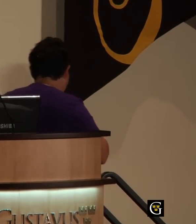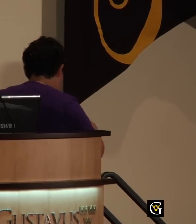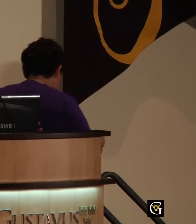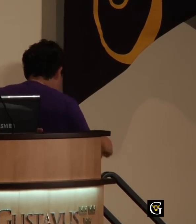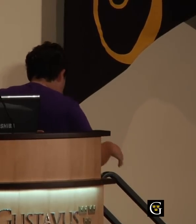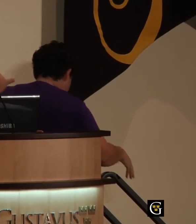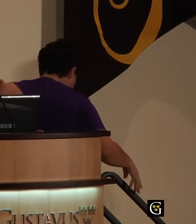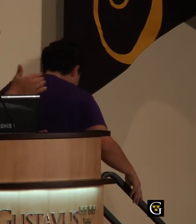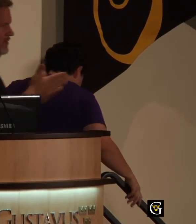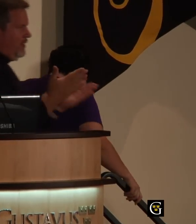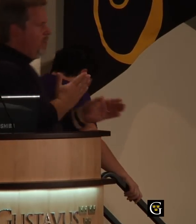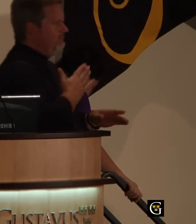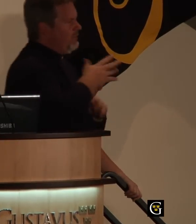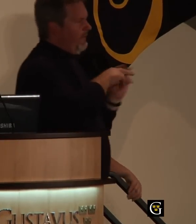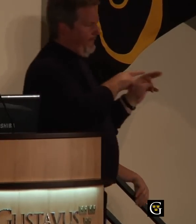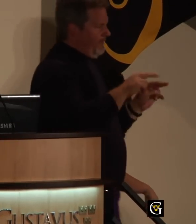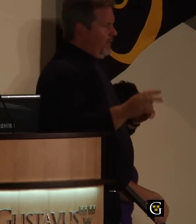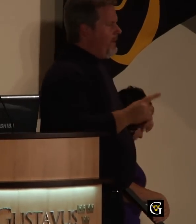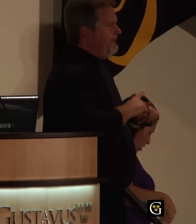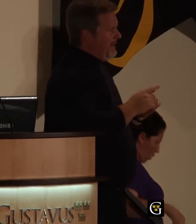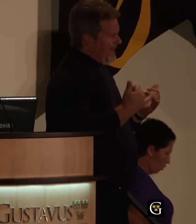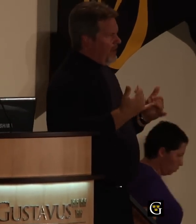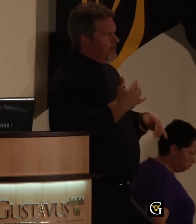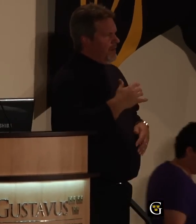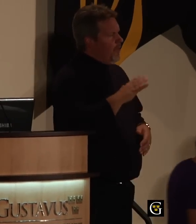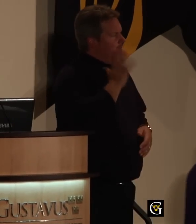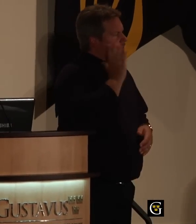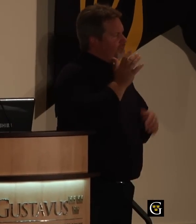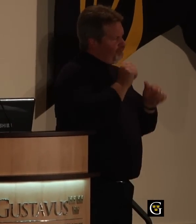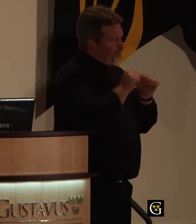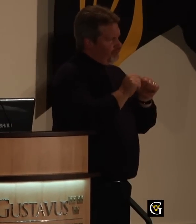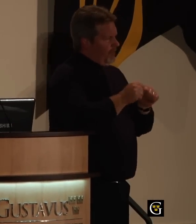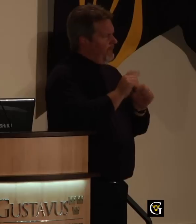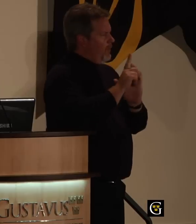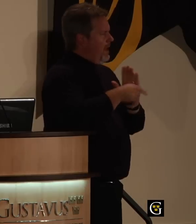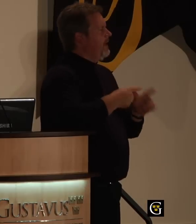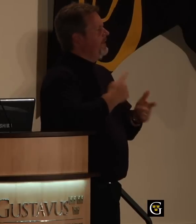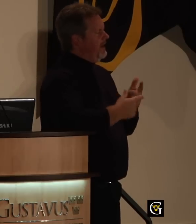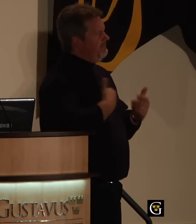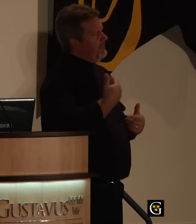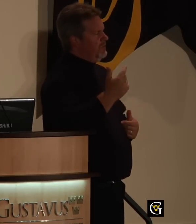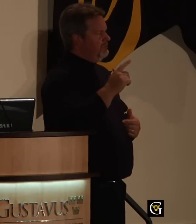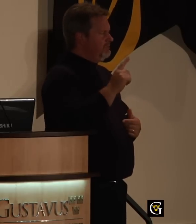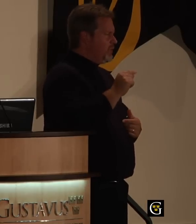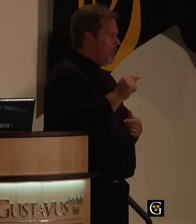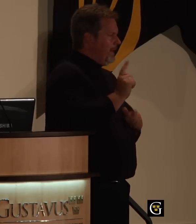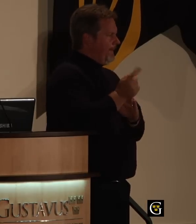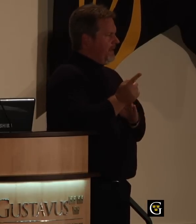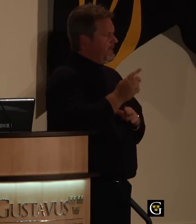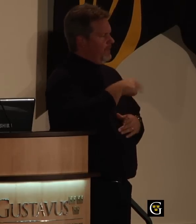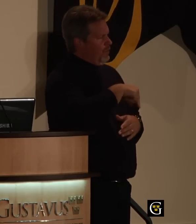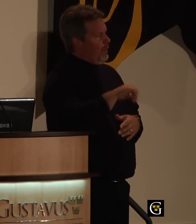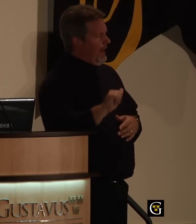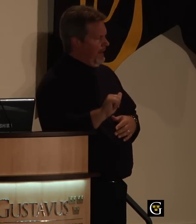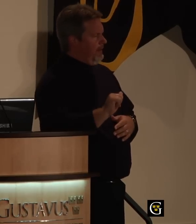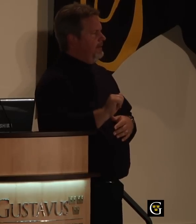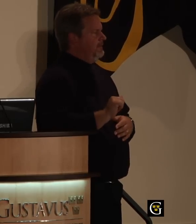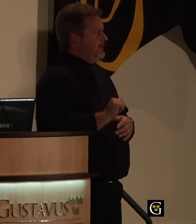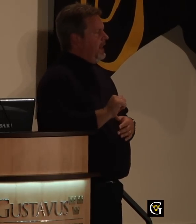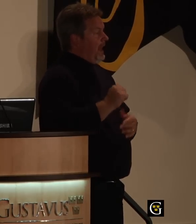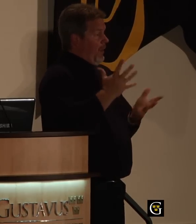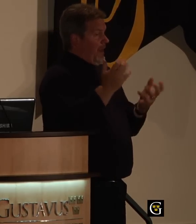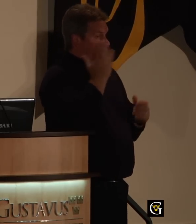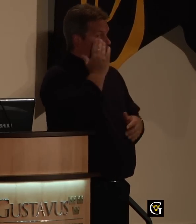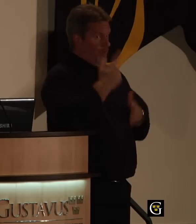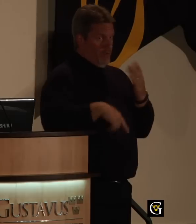about 40 minutes talking, about 20 minutes of Q&A. Because I know what I'm going to say, I don't know what you're going to think. But I'd really